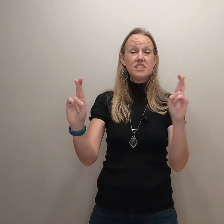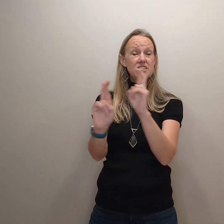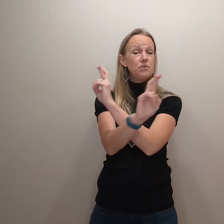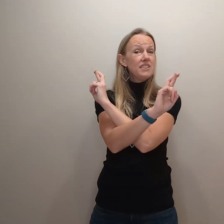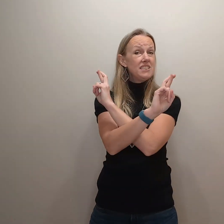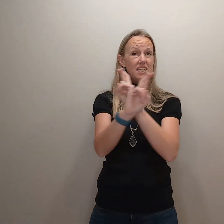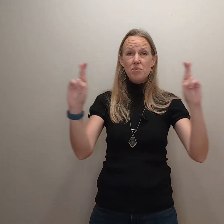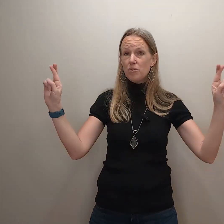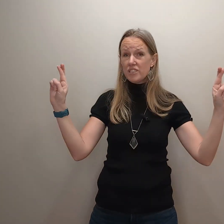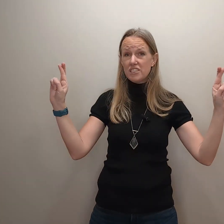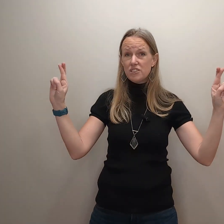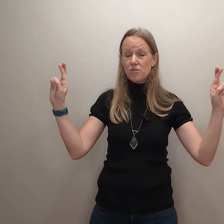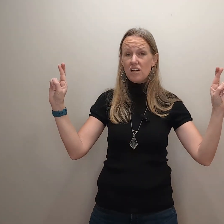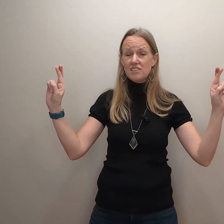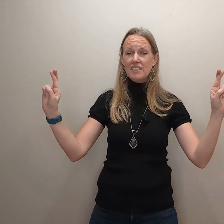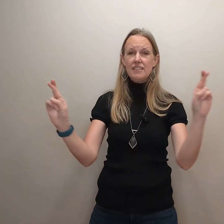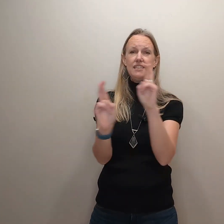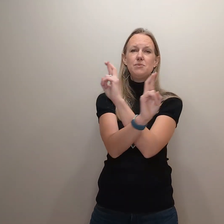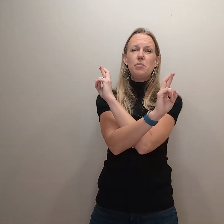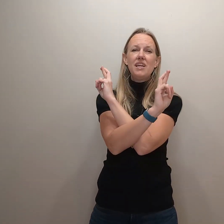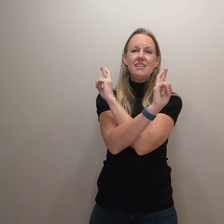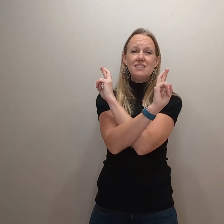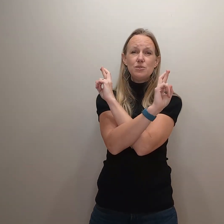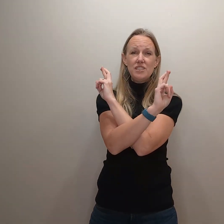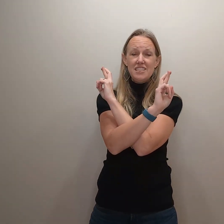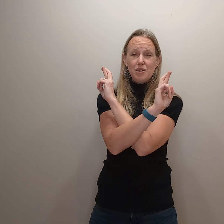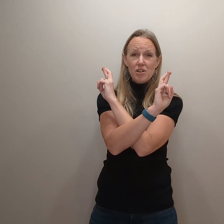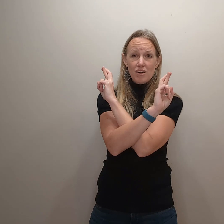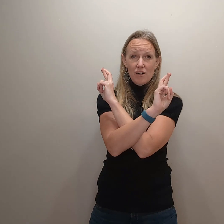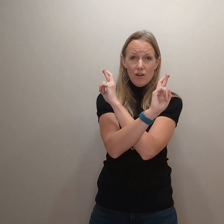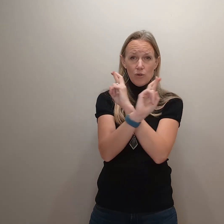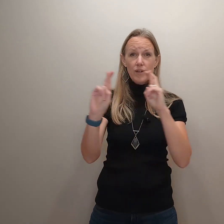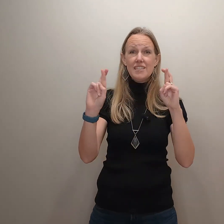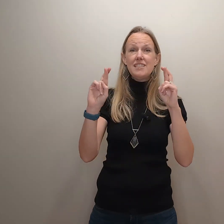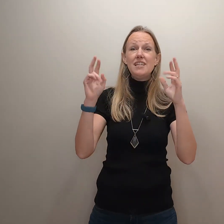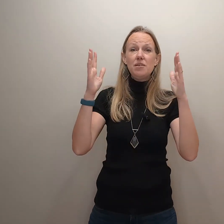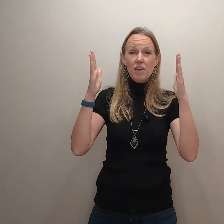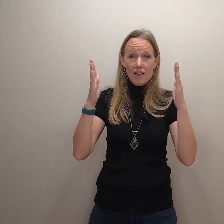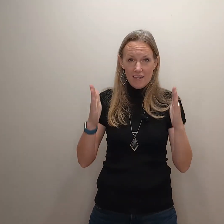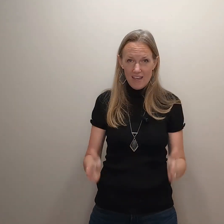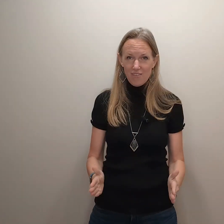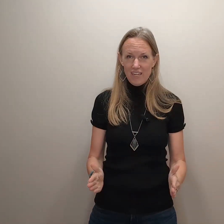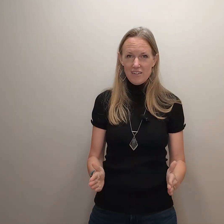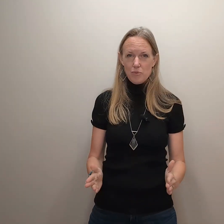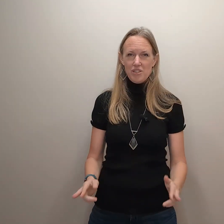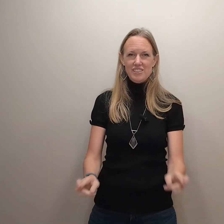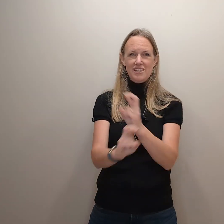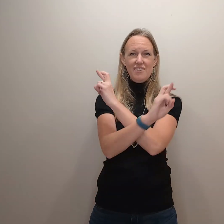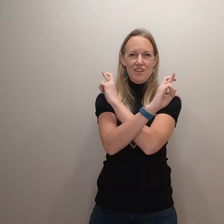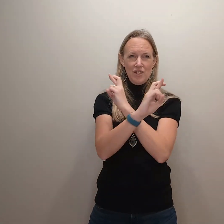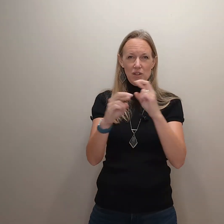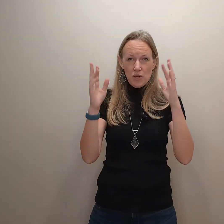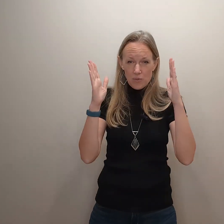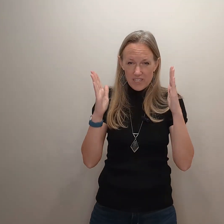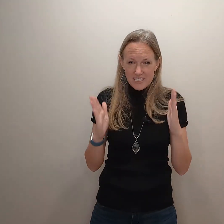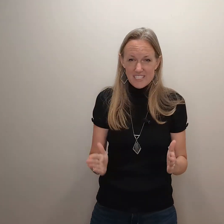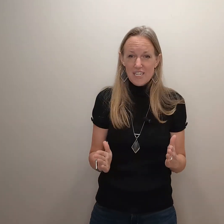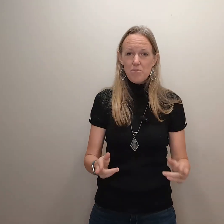just redeemed, we just do R's like this. But because it's Redeemer, redeem, outline of a person.